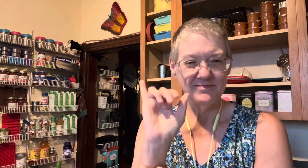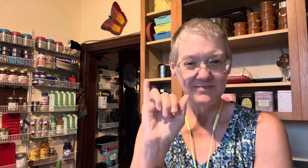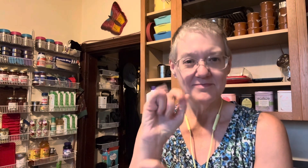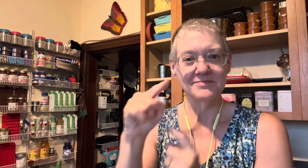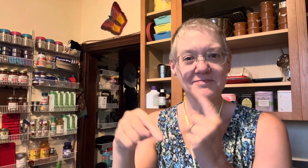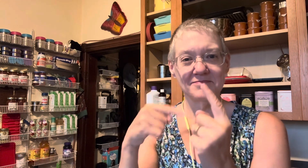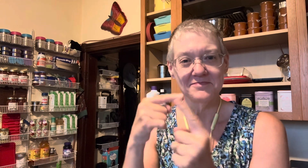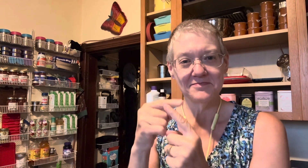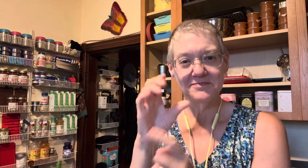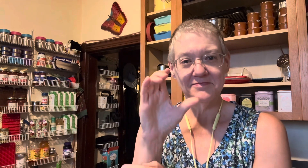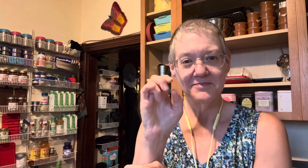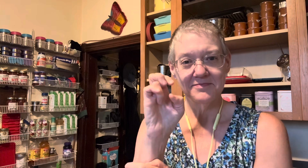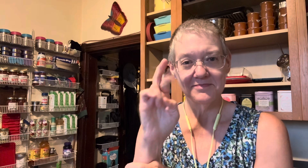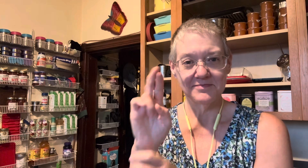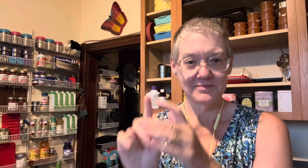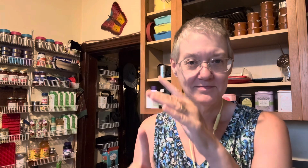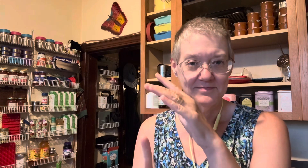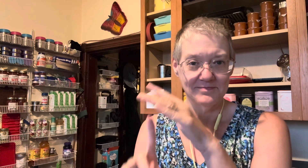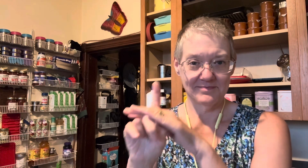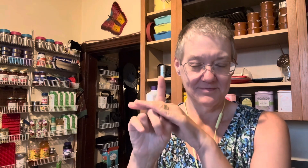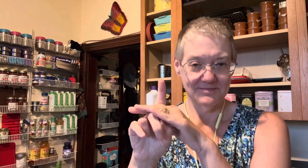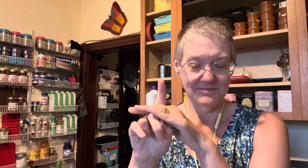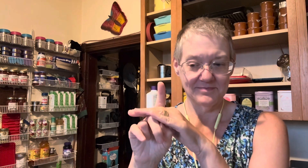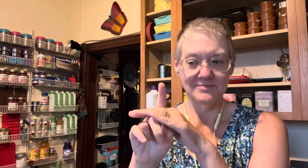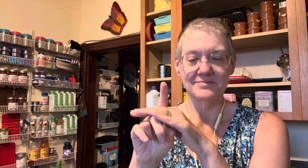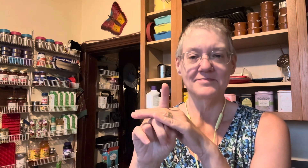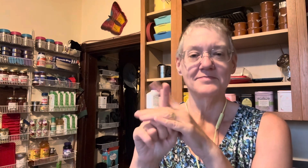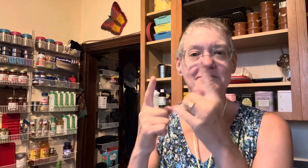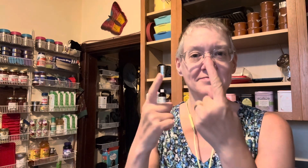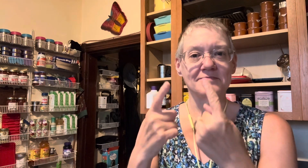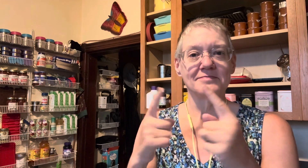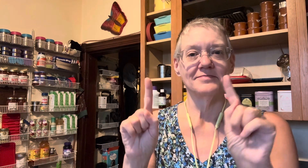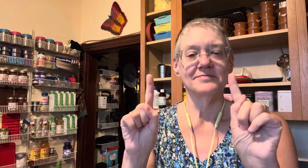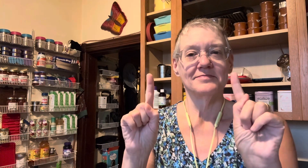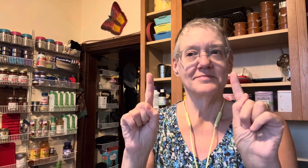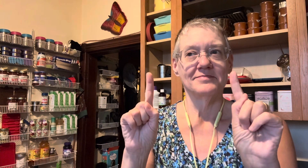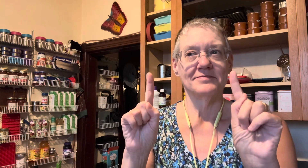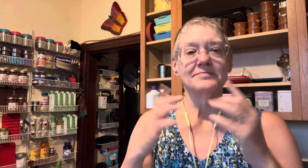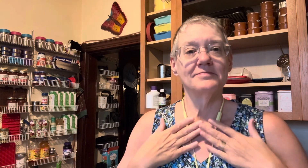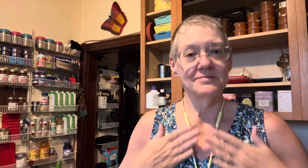cancer. Basically been running in crisis mode for a year.